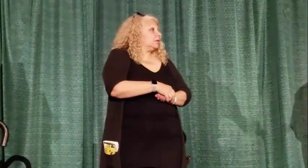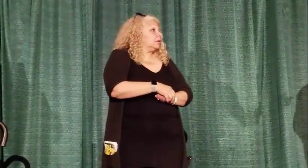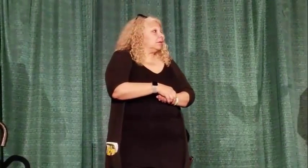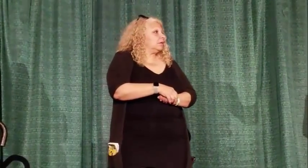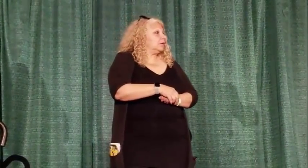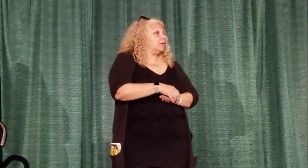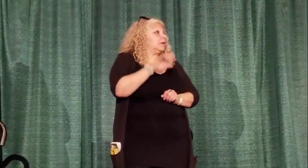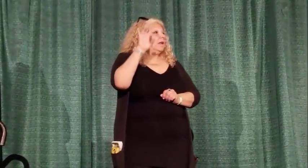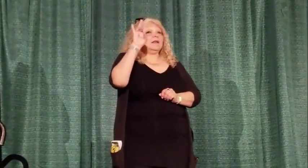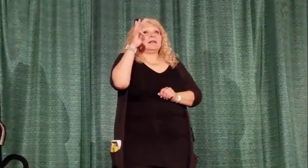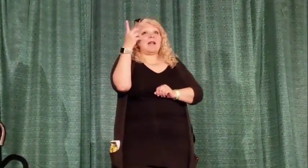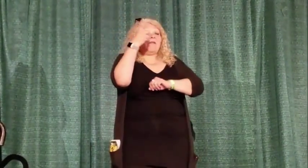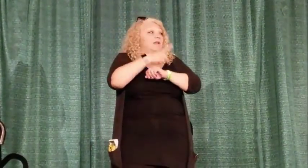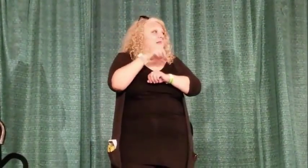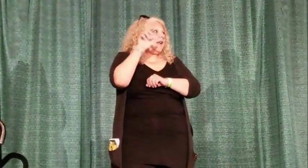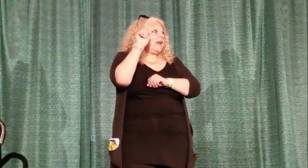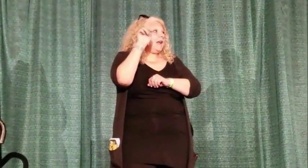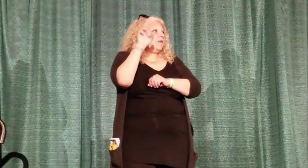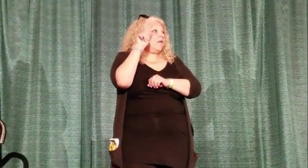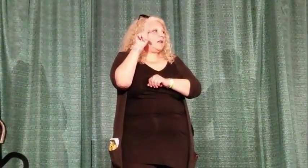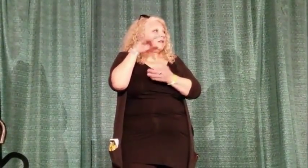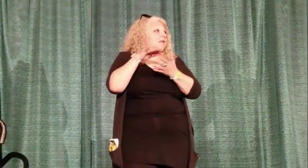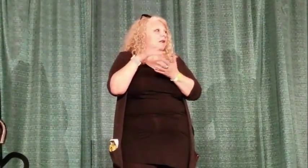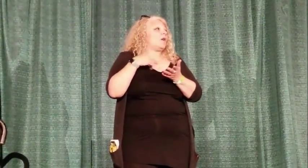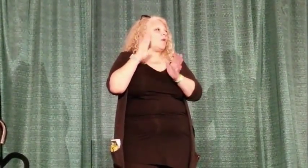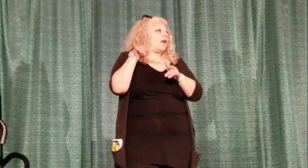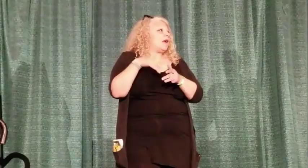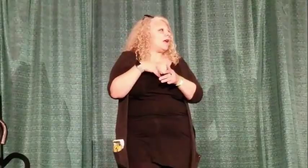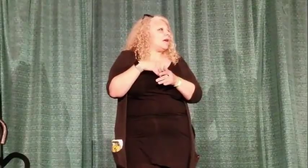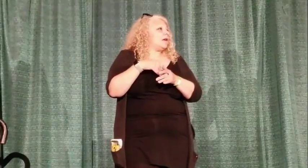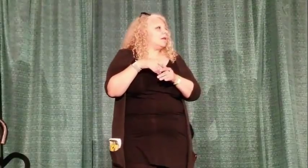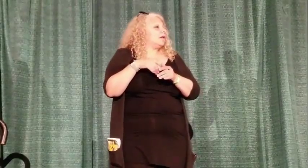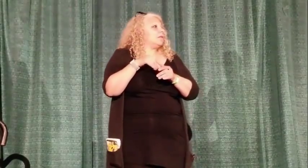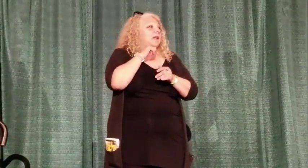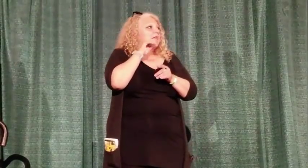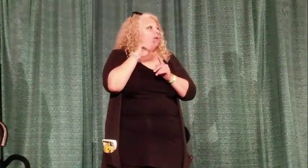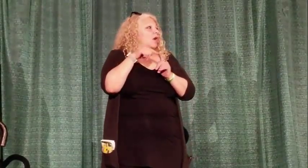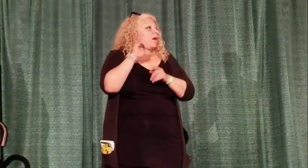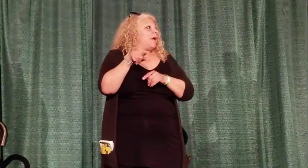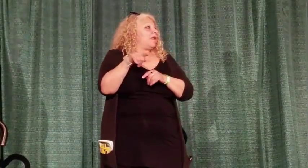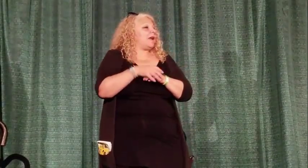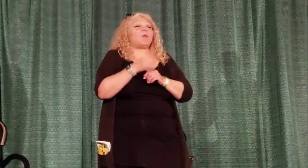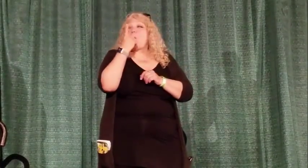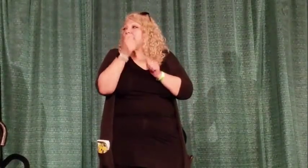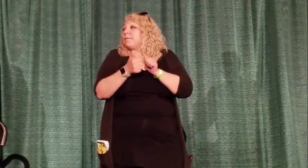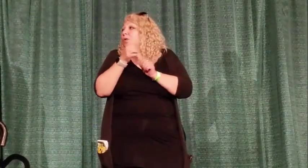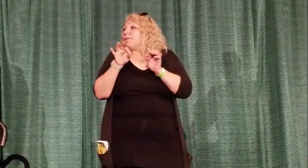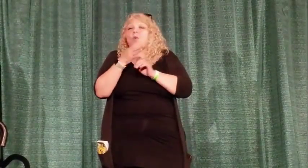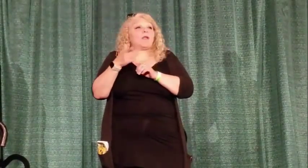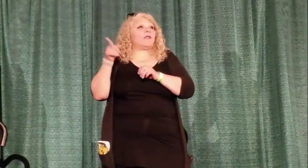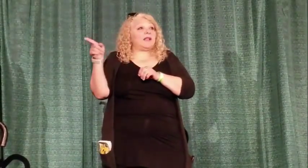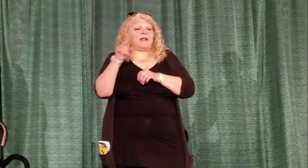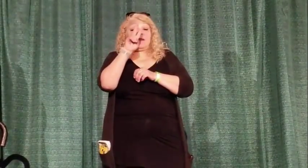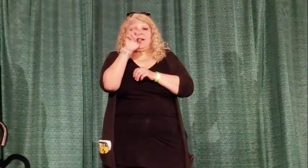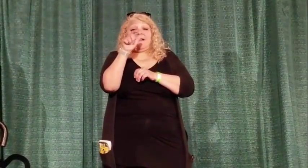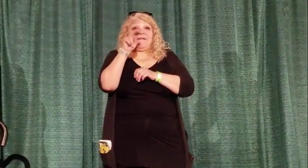Here's the Seventh-day Adventist study slide. I told you that, I'm going to skip over this. Now, one caveat here is that a vegan